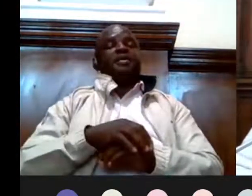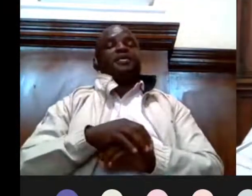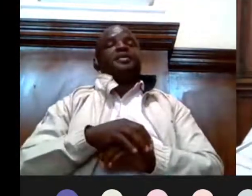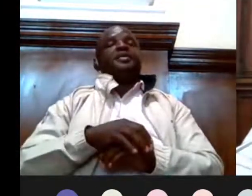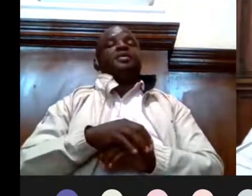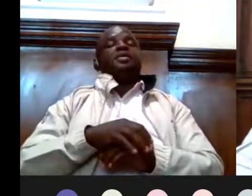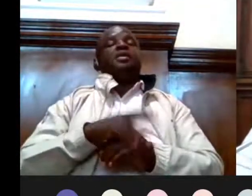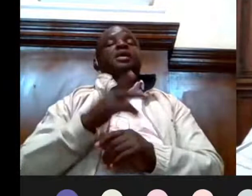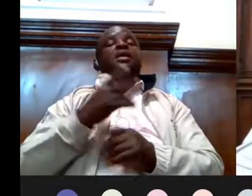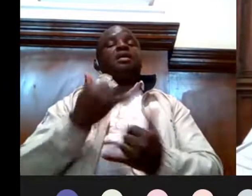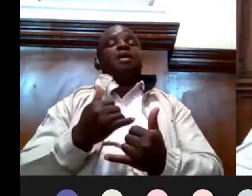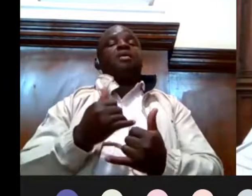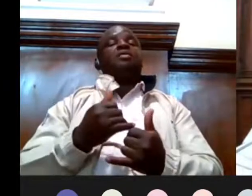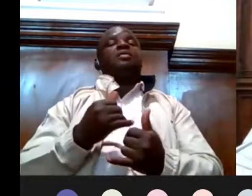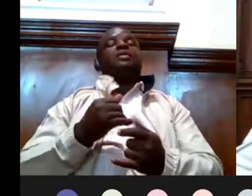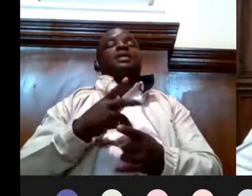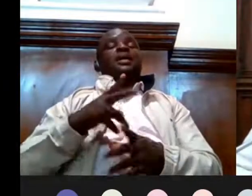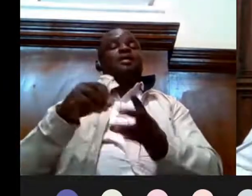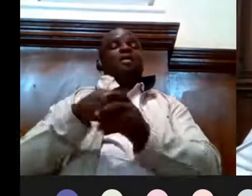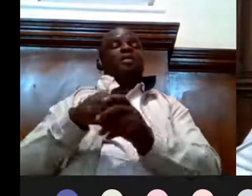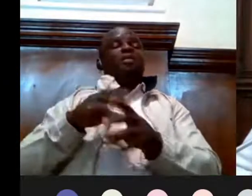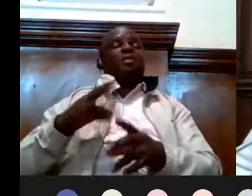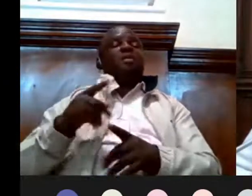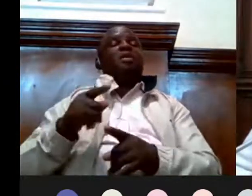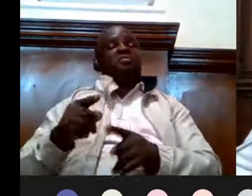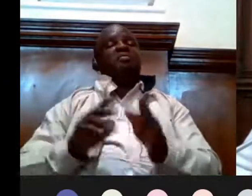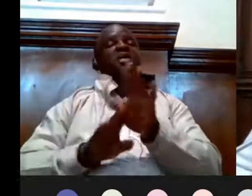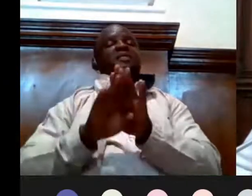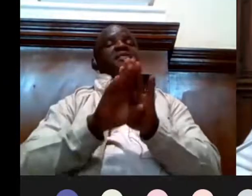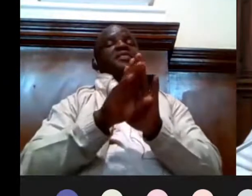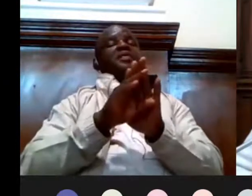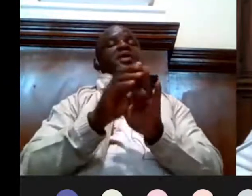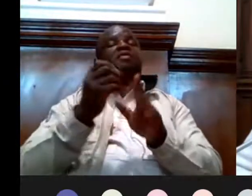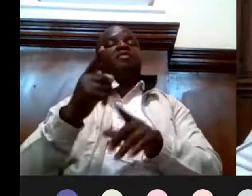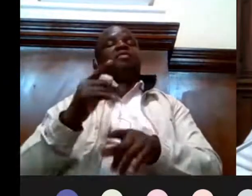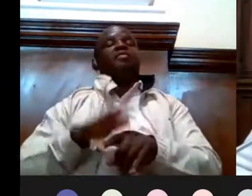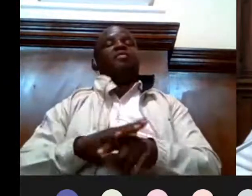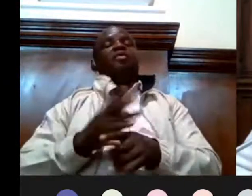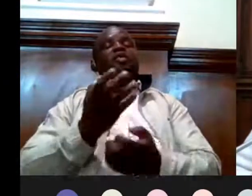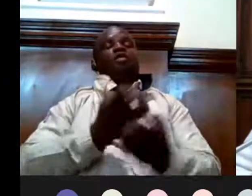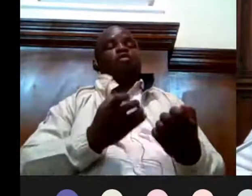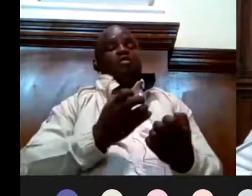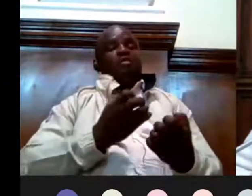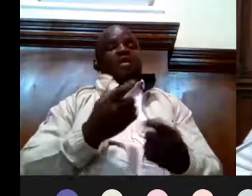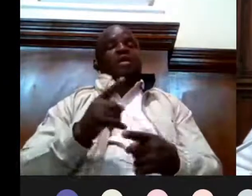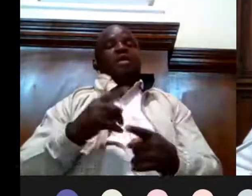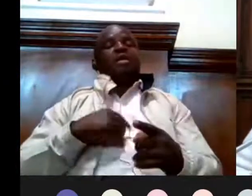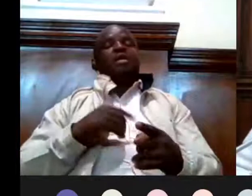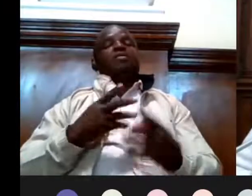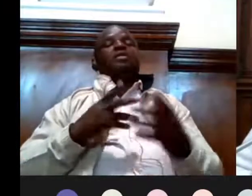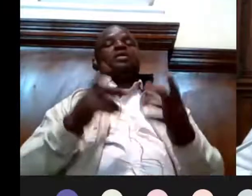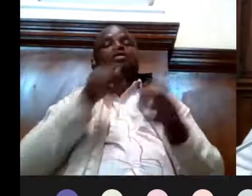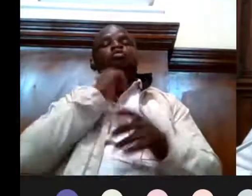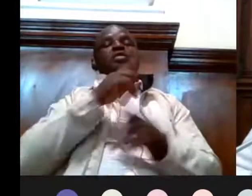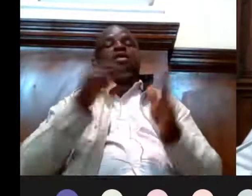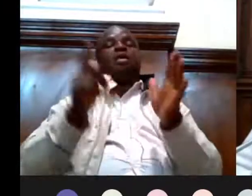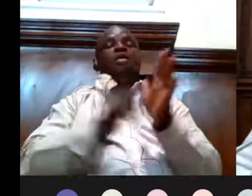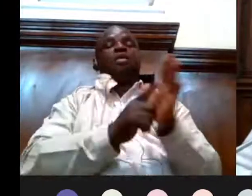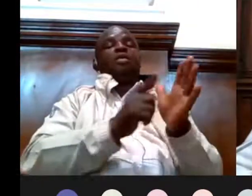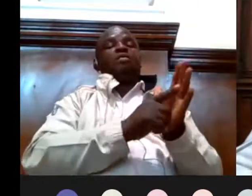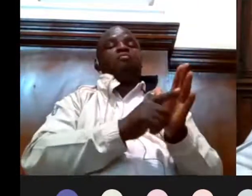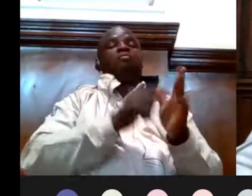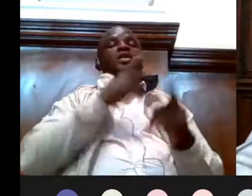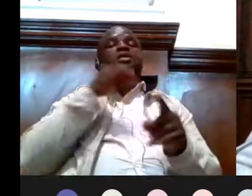are some improvements on the inclusion of women in the mainstream economy through legislative frameworks such